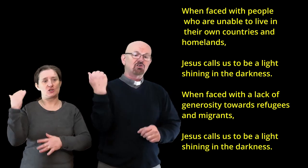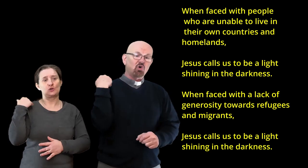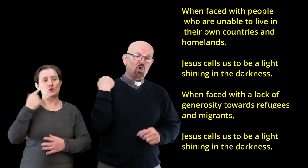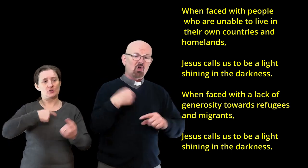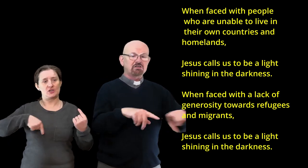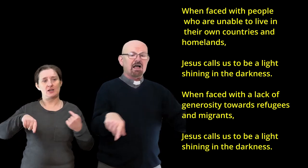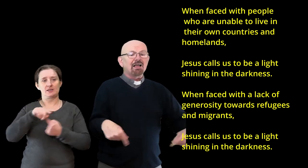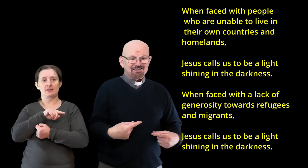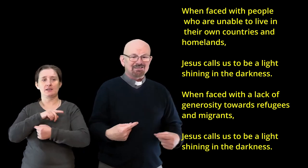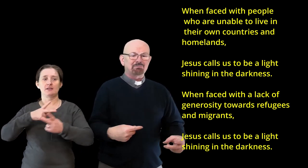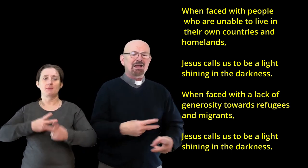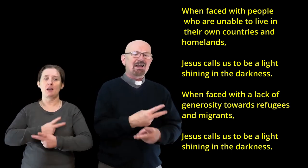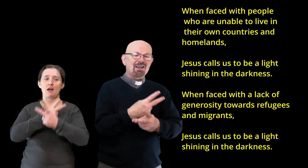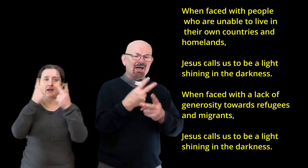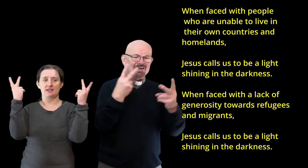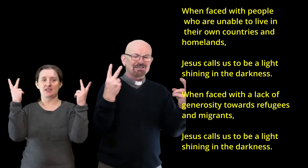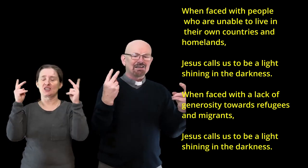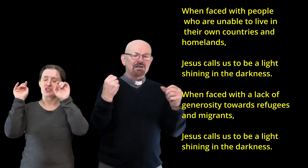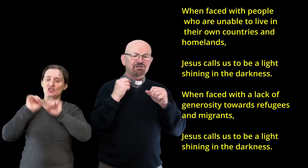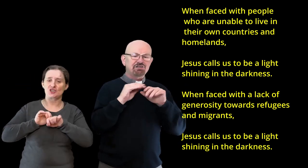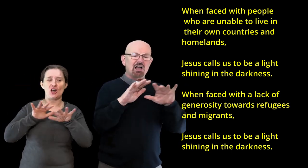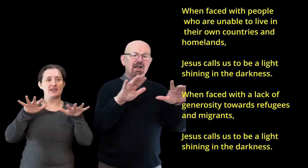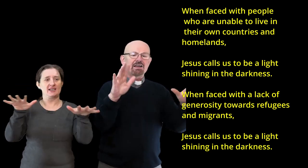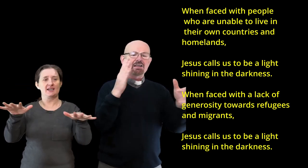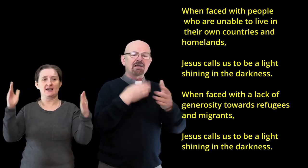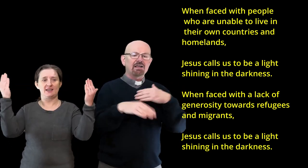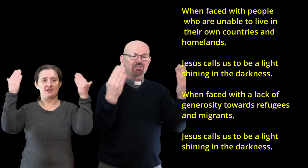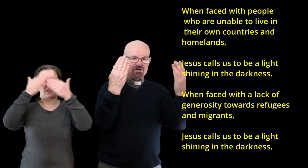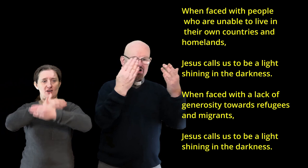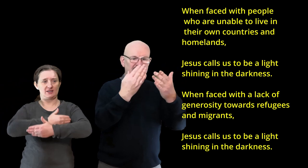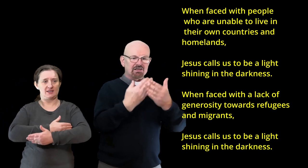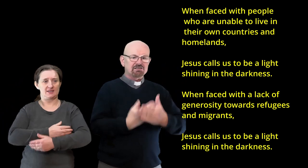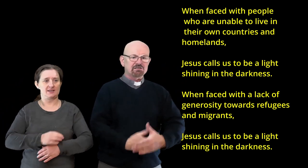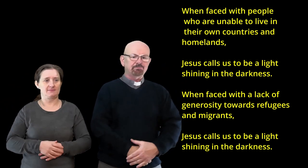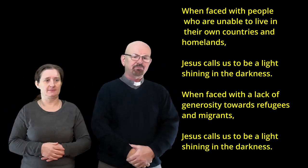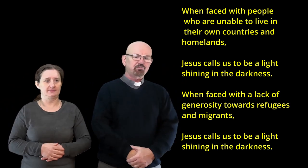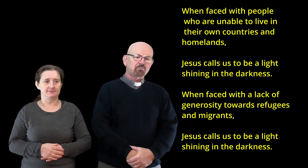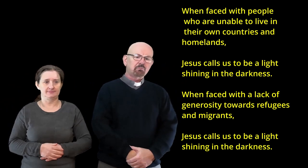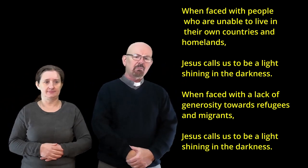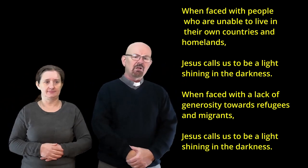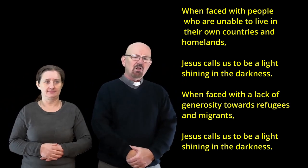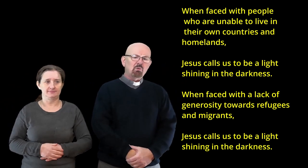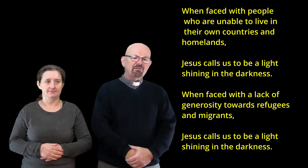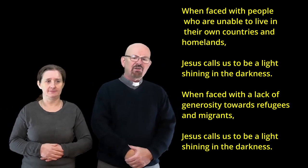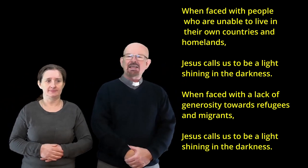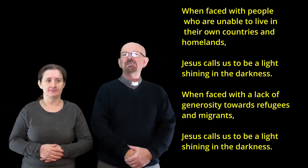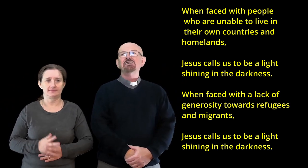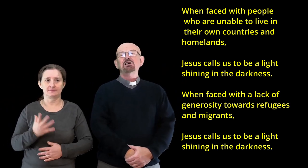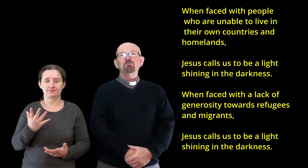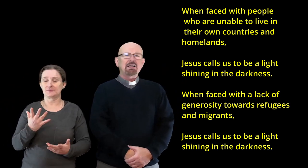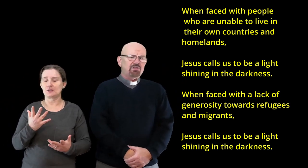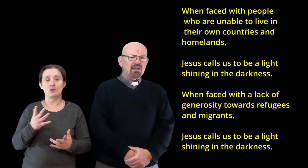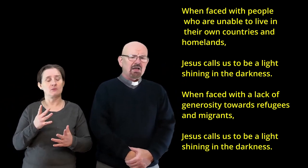Jesus calls us to be a light shining in the darkness. When